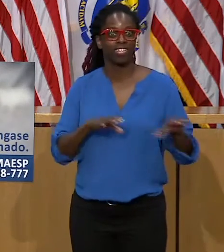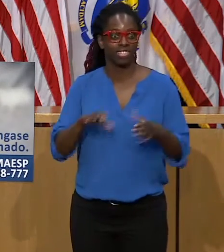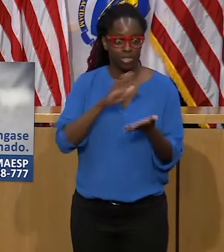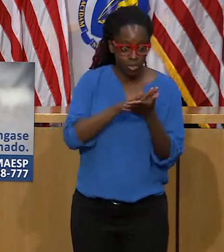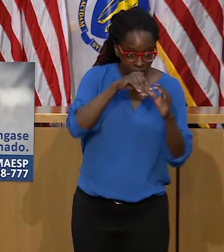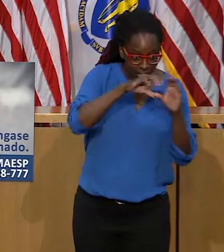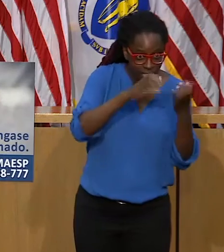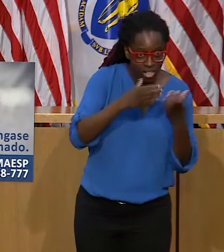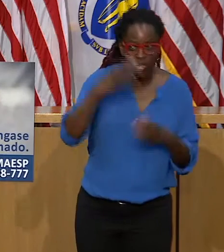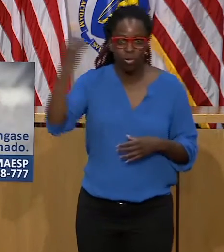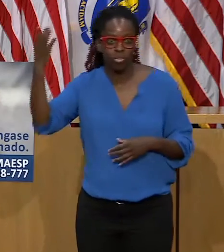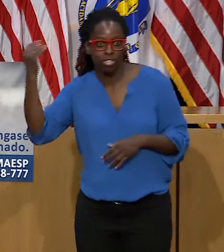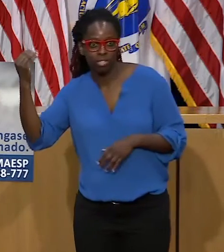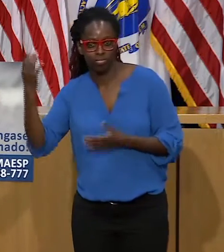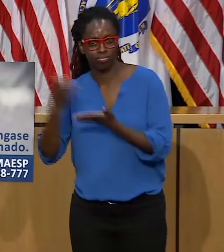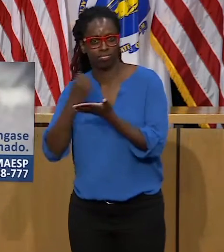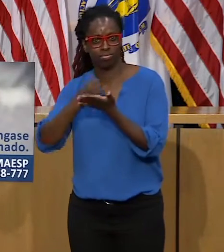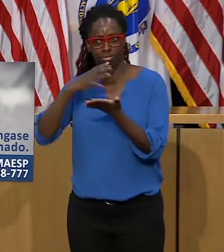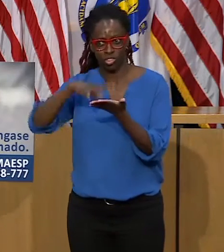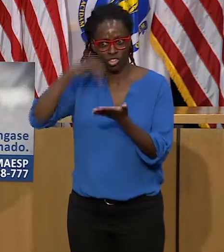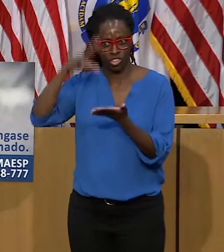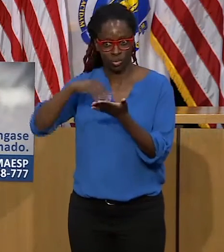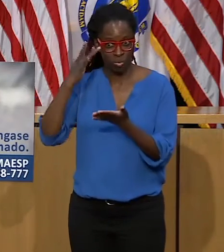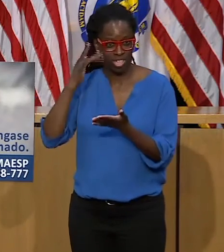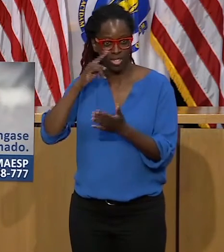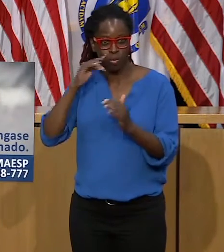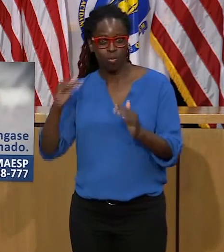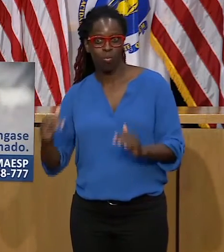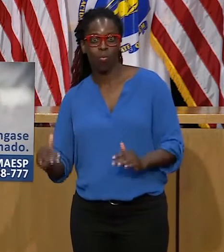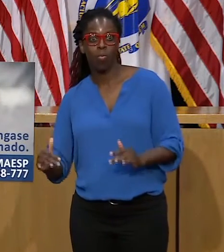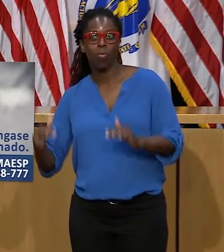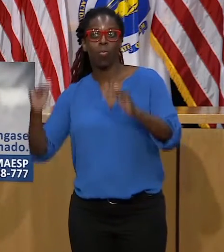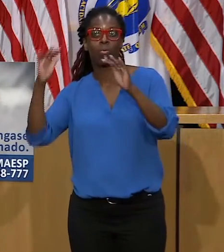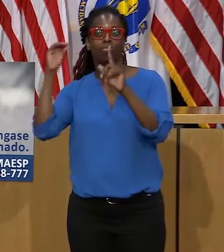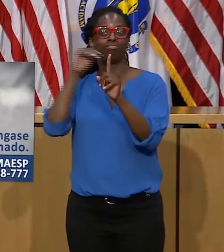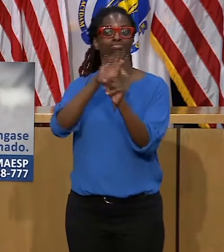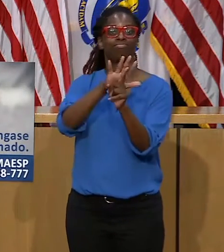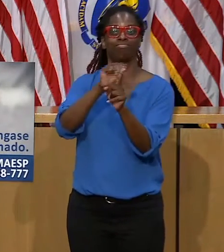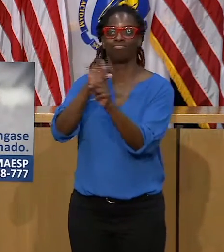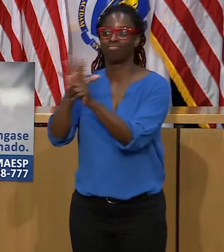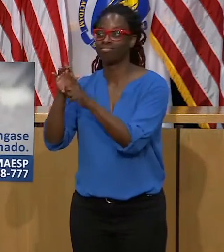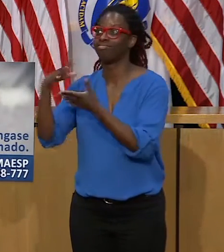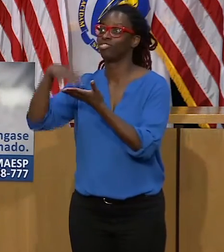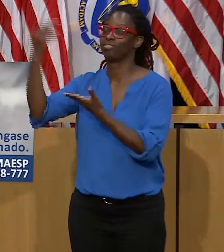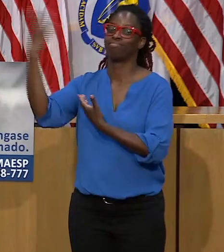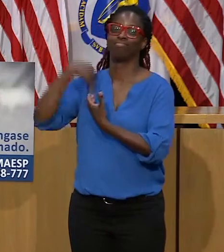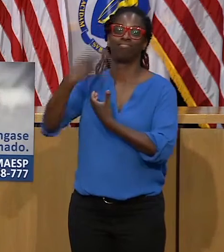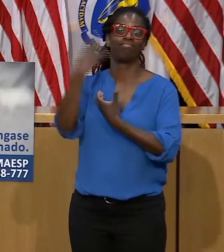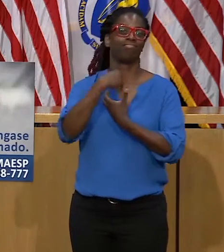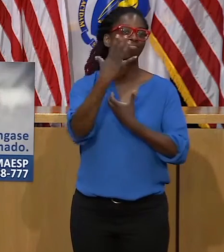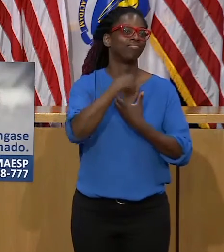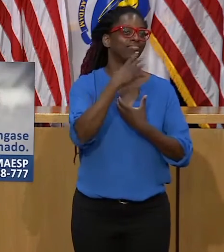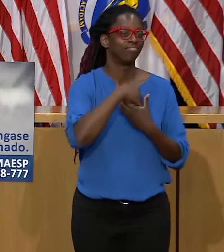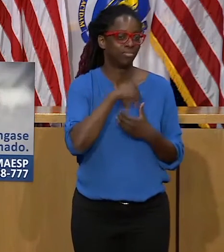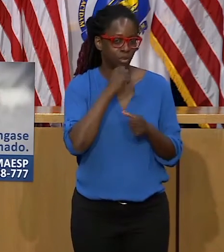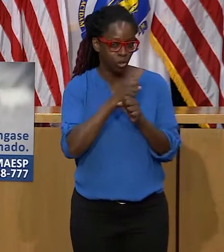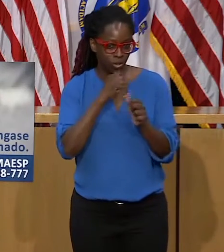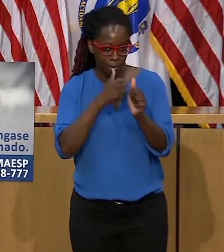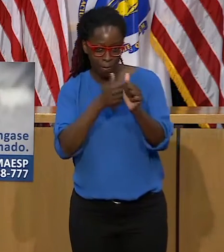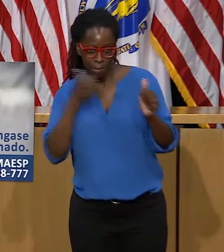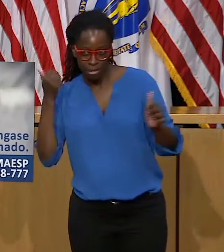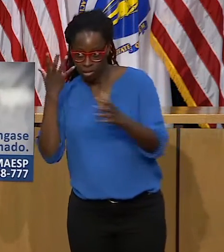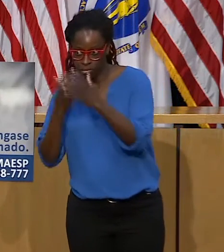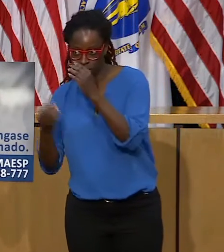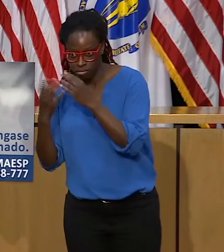our students with the skills and the education to prepare them to succeed in their future.